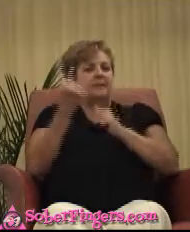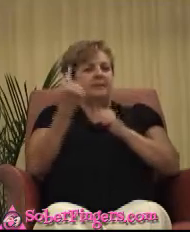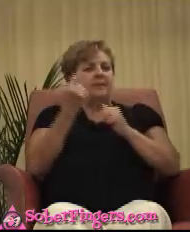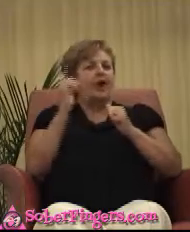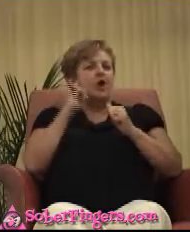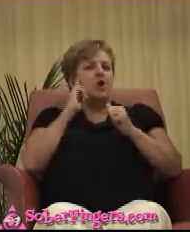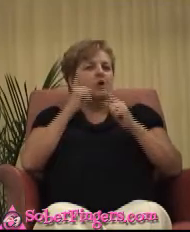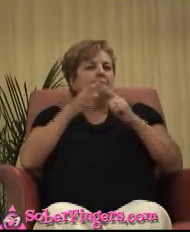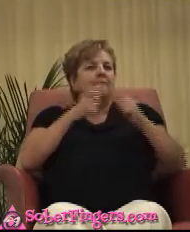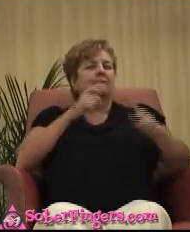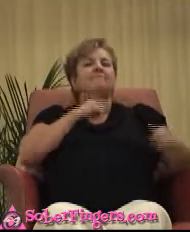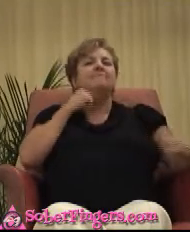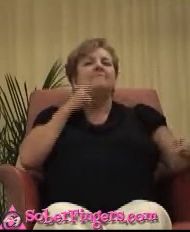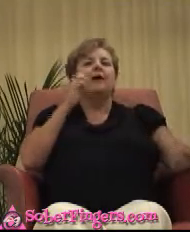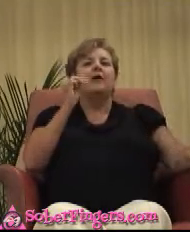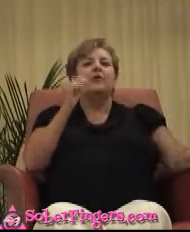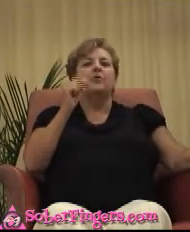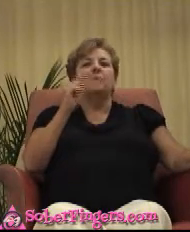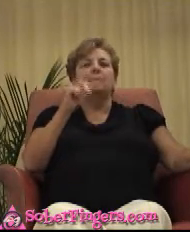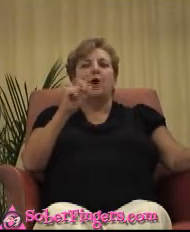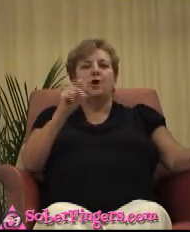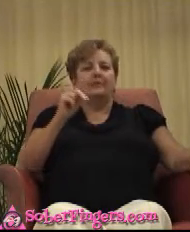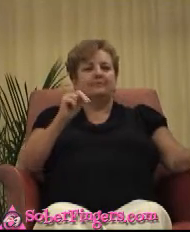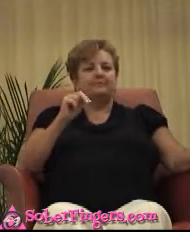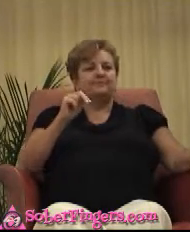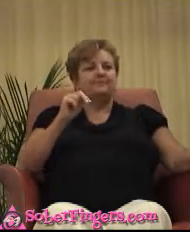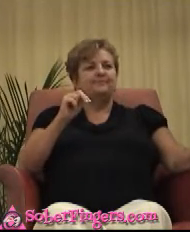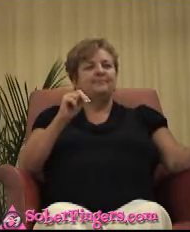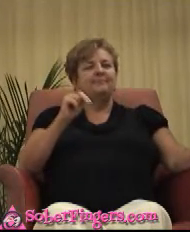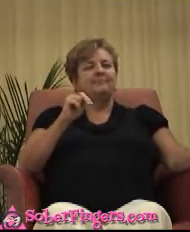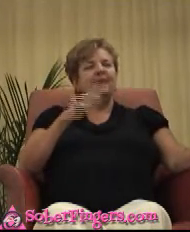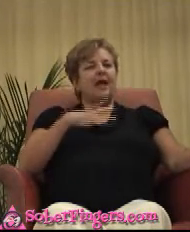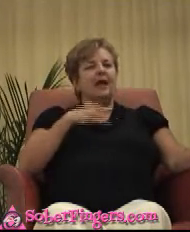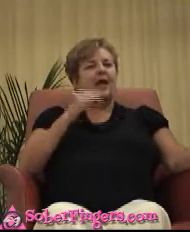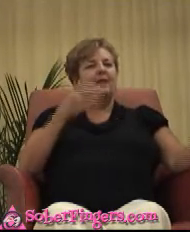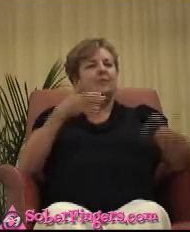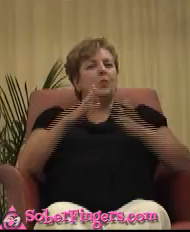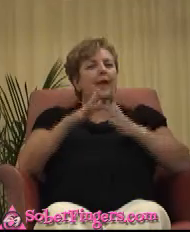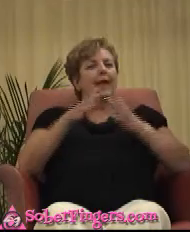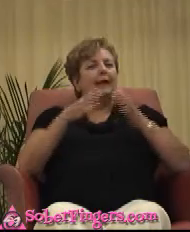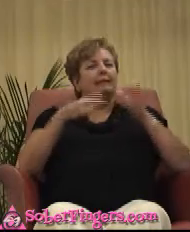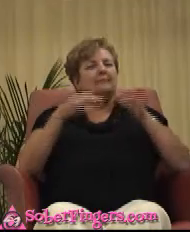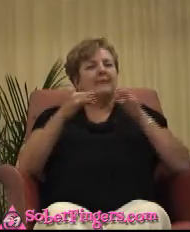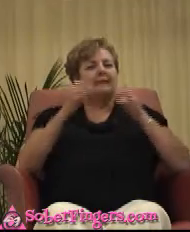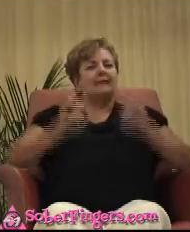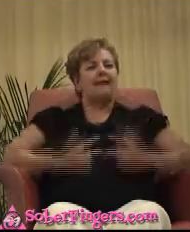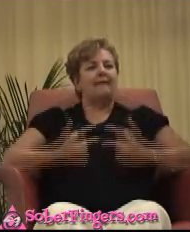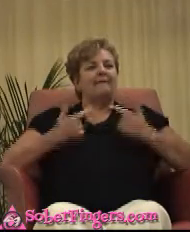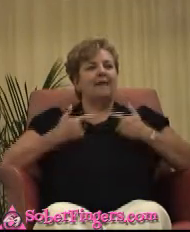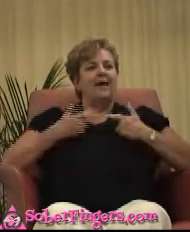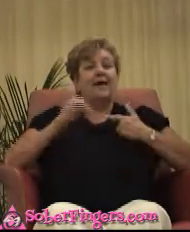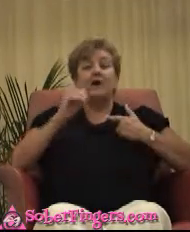Father Martin, don't try to be, but I like the way it addresses life. It says, I do not wish you joy without a